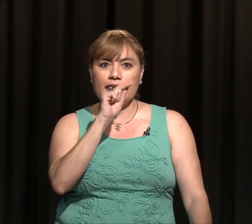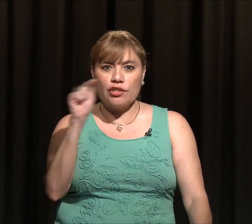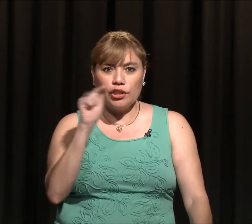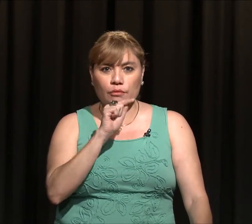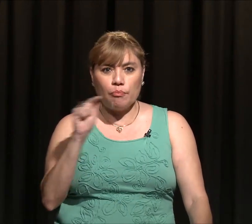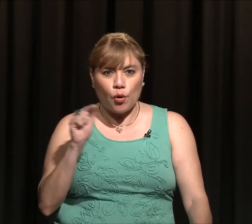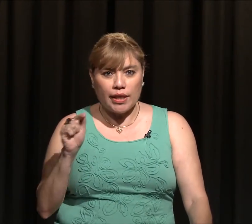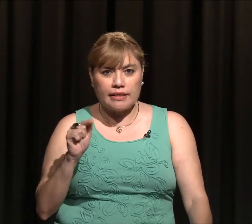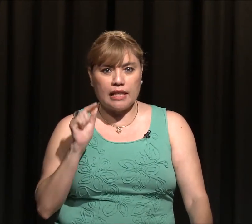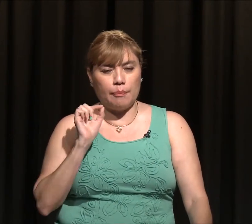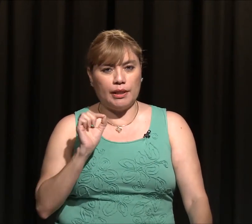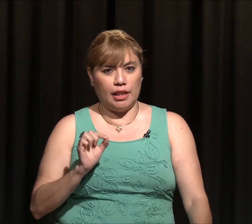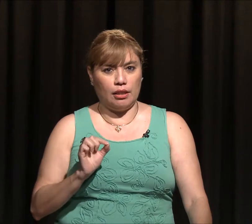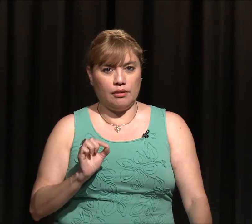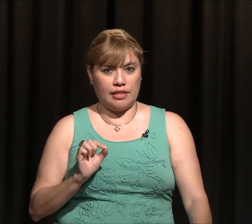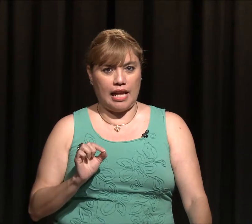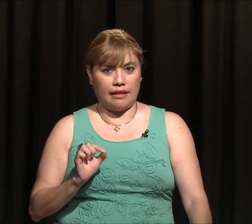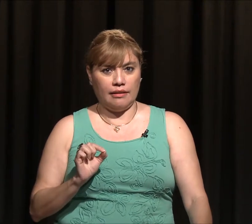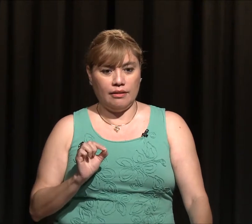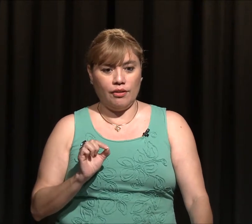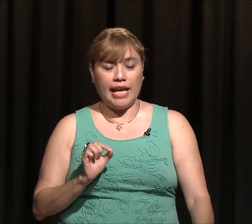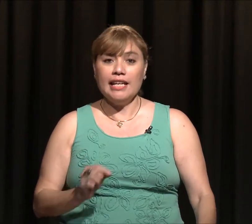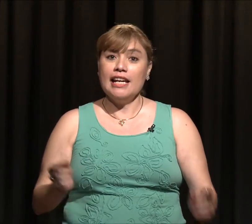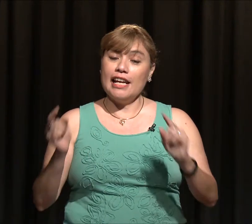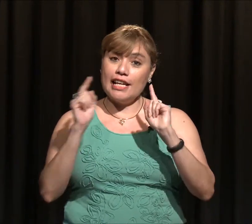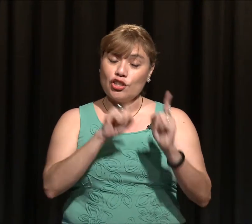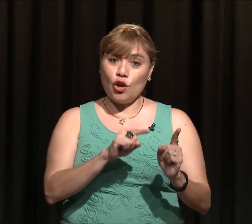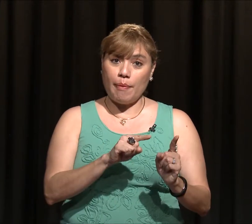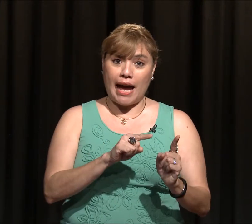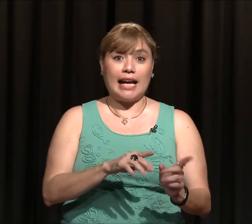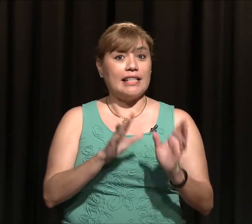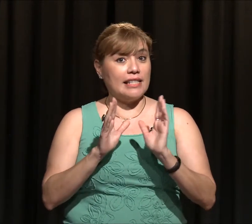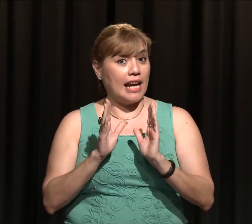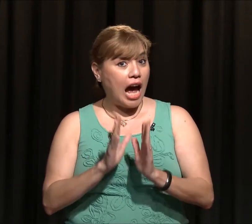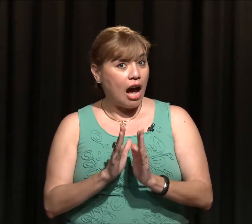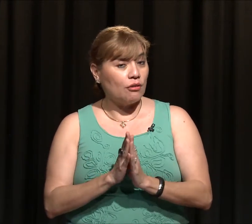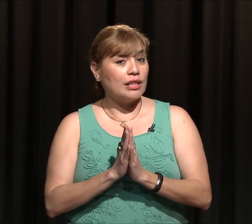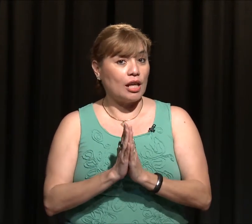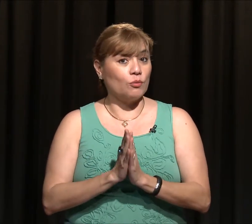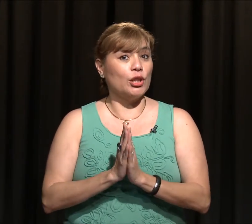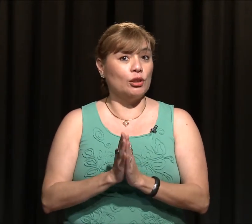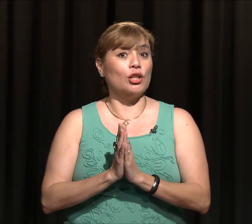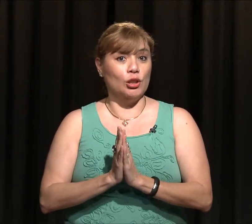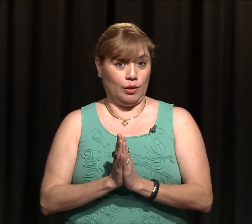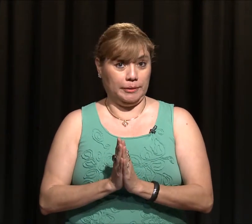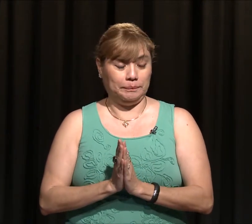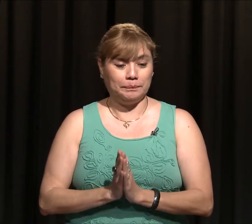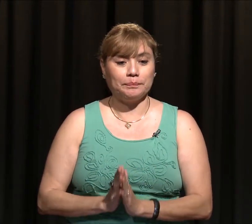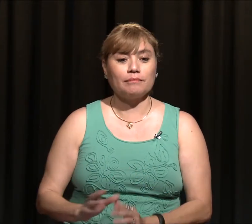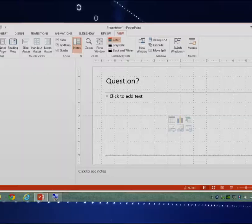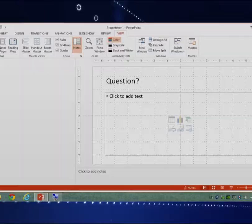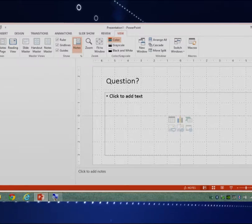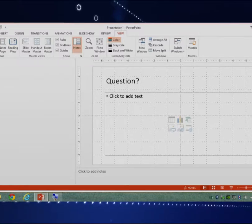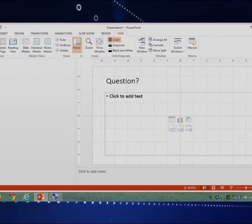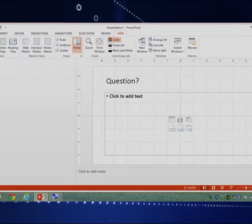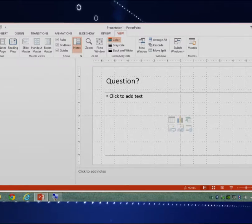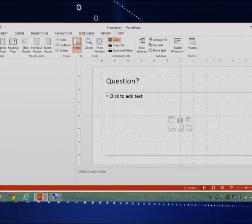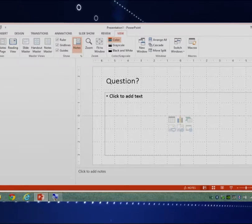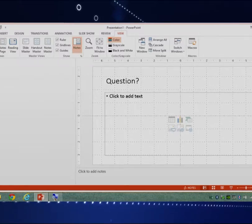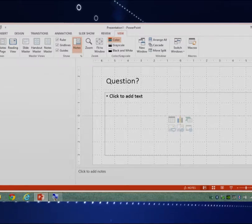certain points in a particular slide? Okay? Let's go back and see how that will look. So, if we're